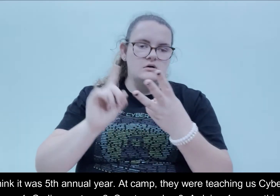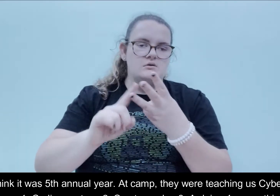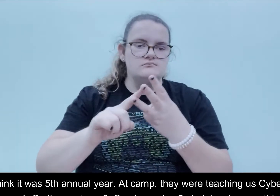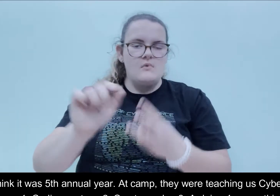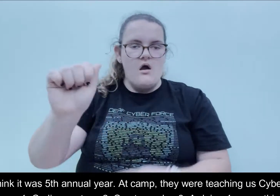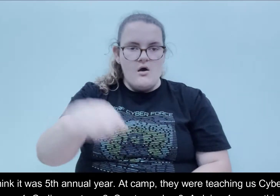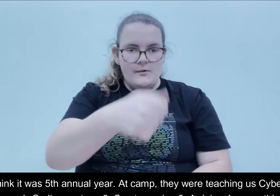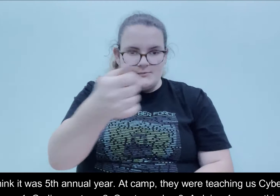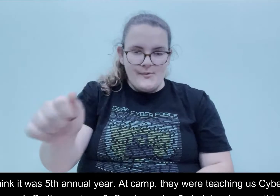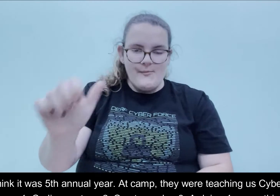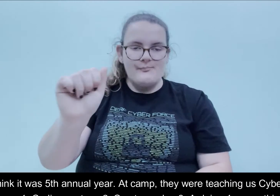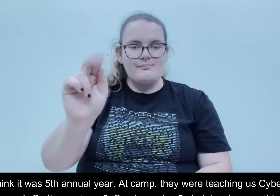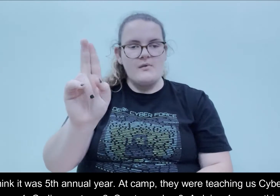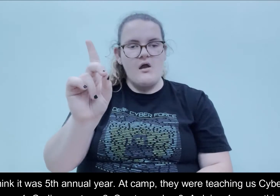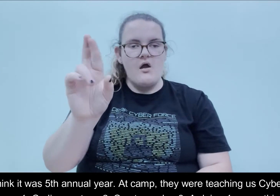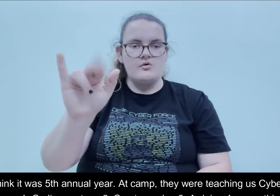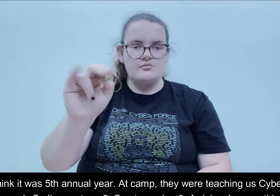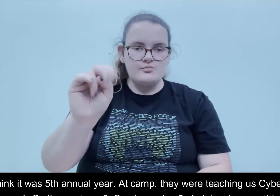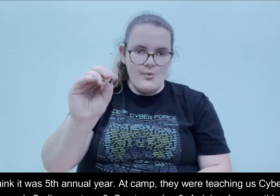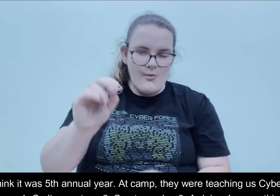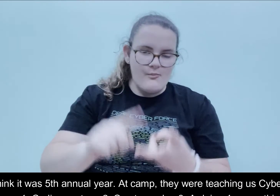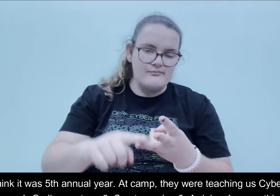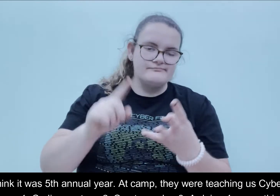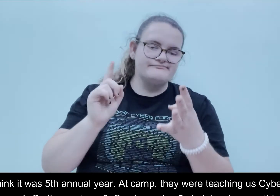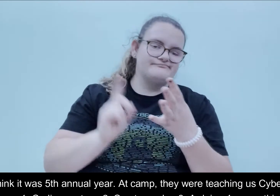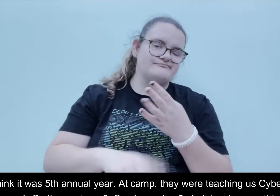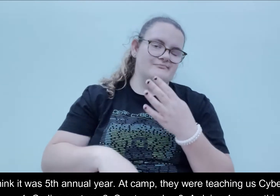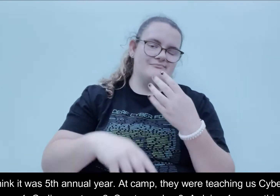or cryptographing,